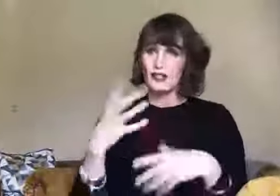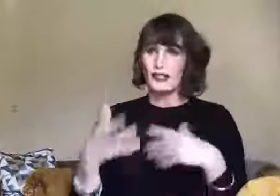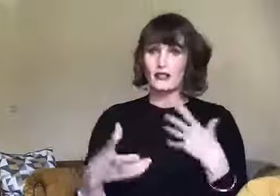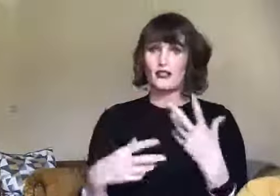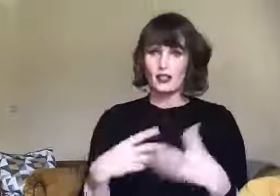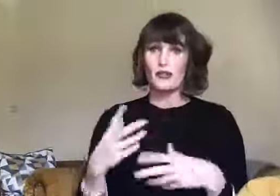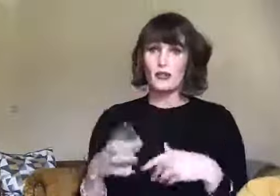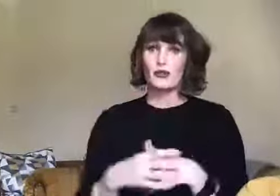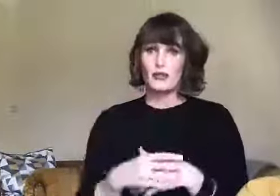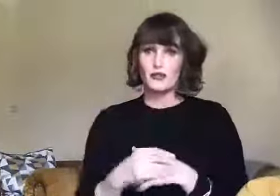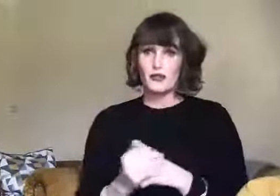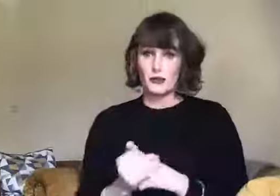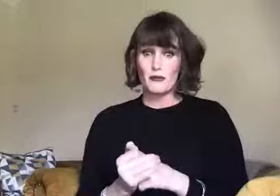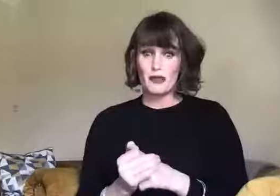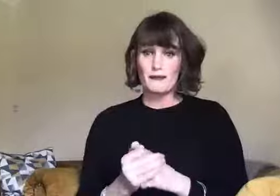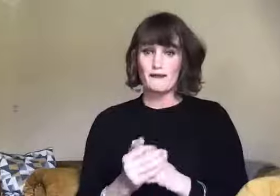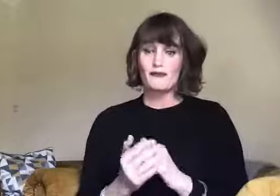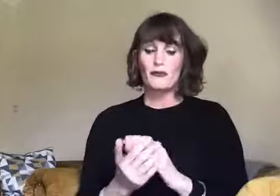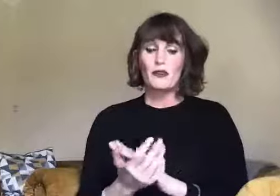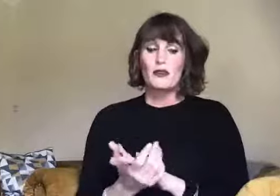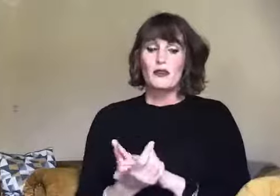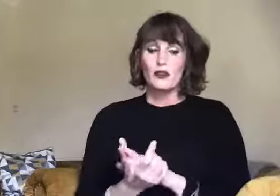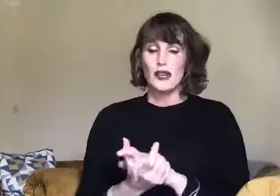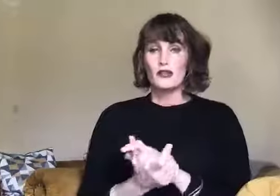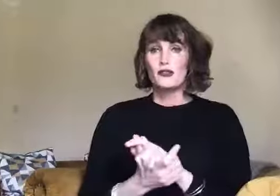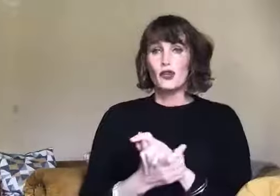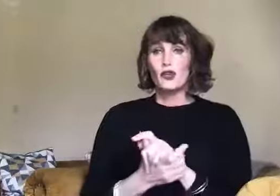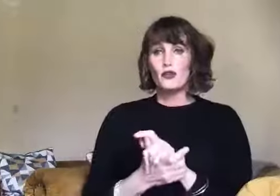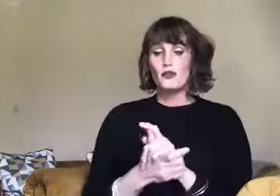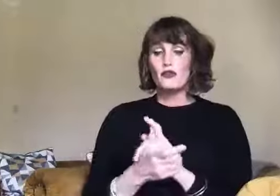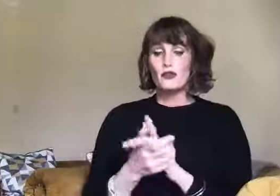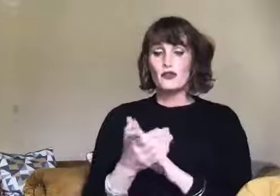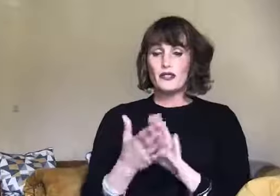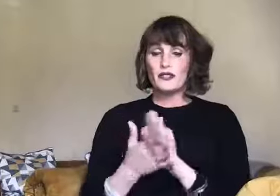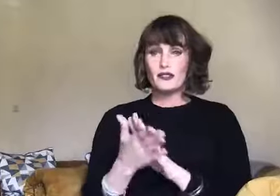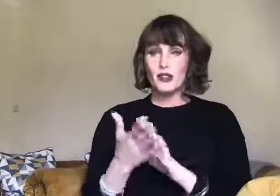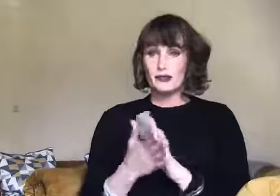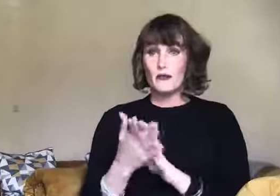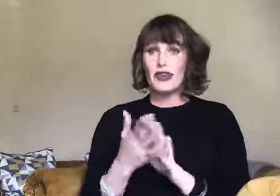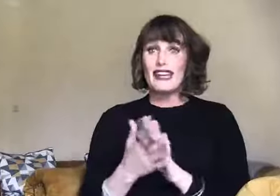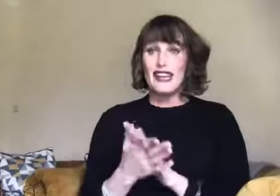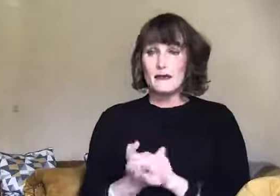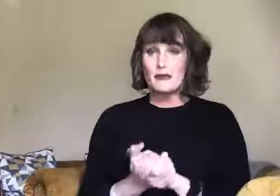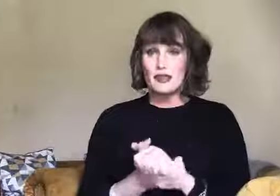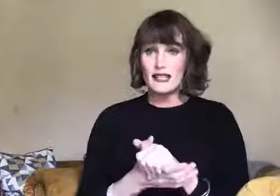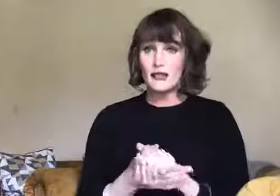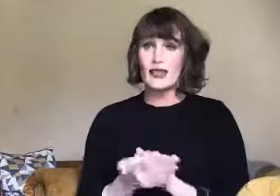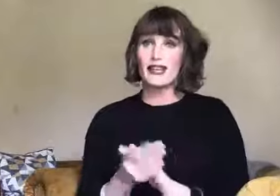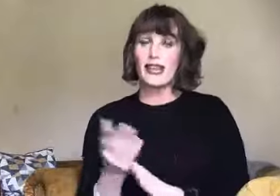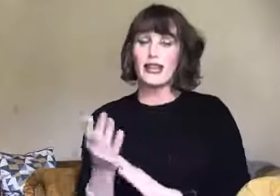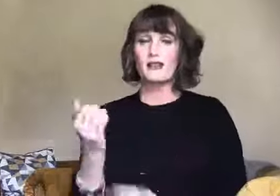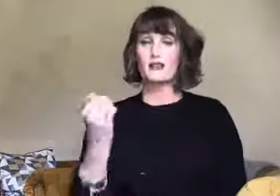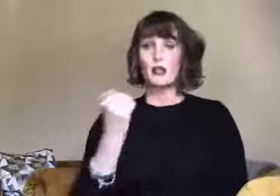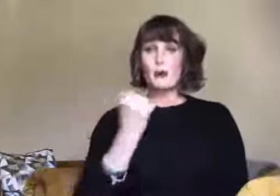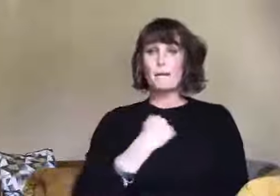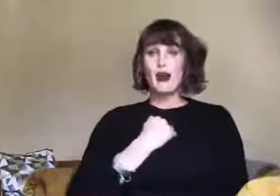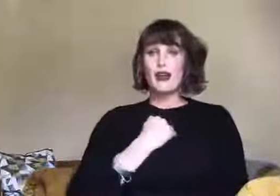actually introducing yourself to somebody. Okay, so we've also discussed my name. So let's do that again. So